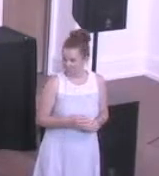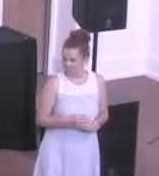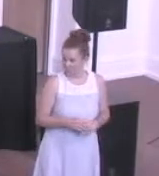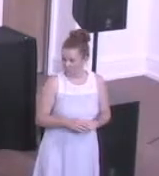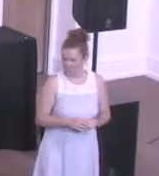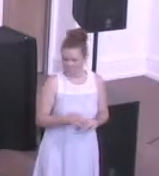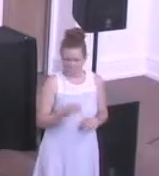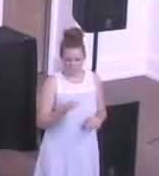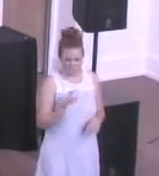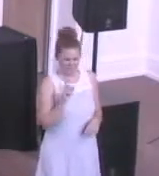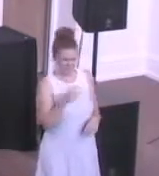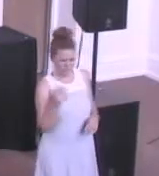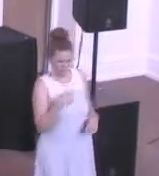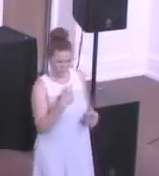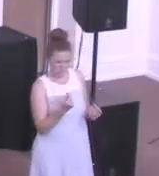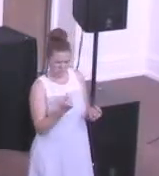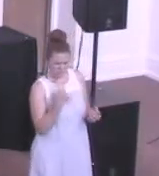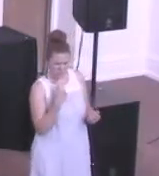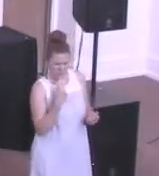like, someday?